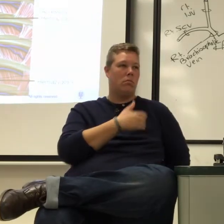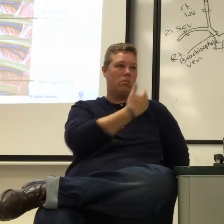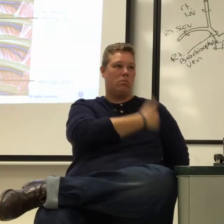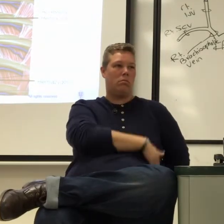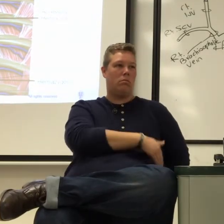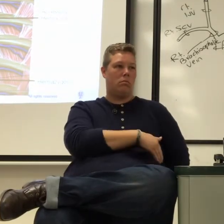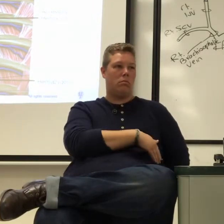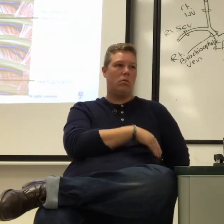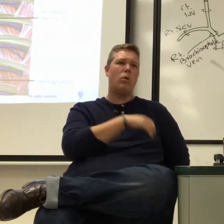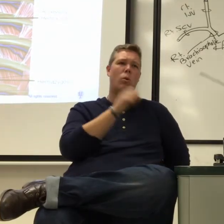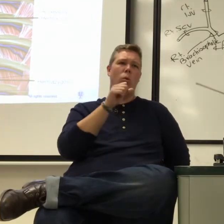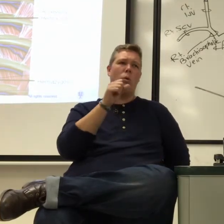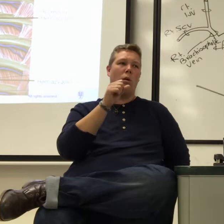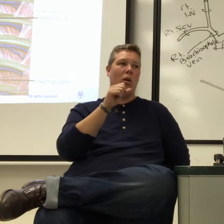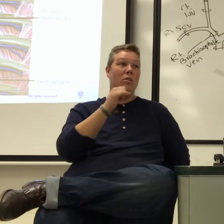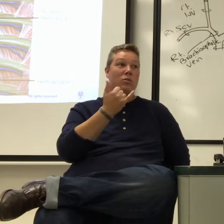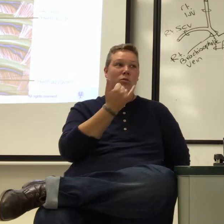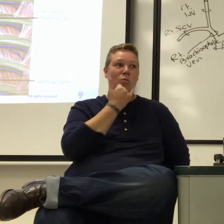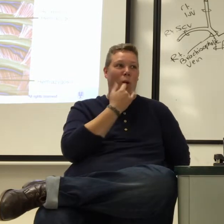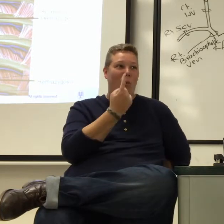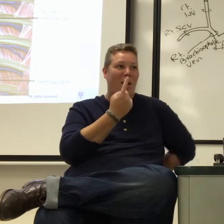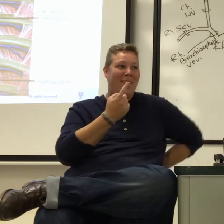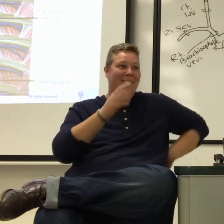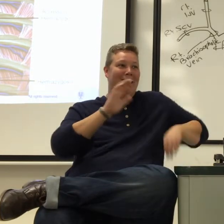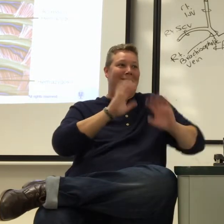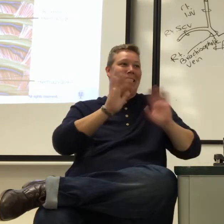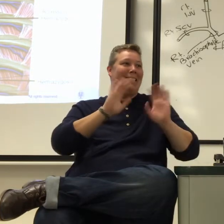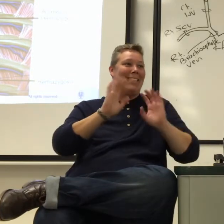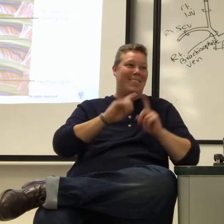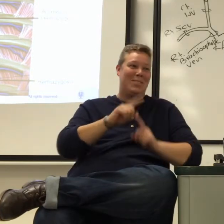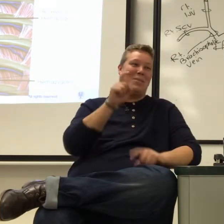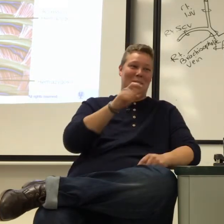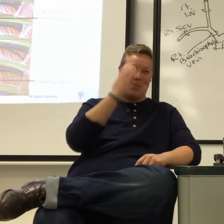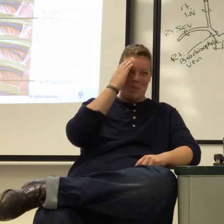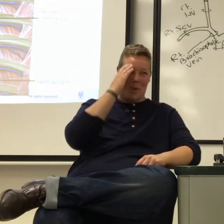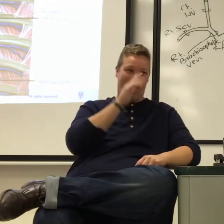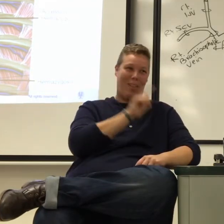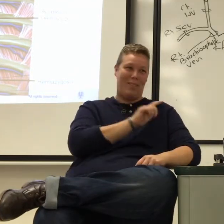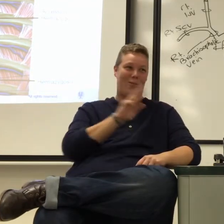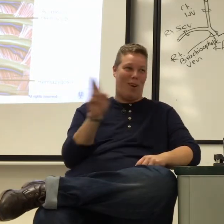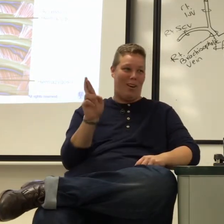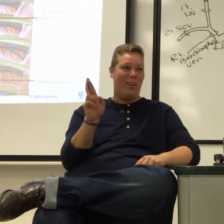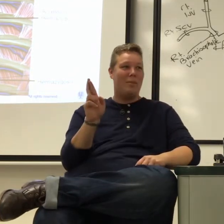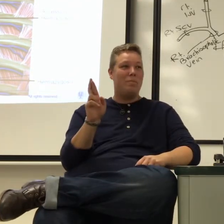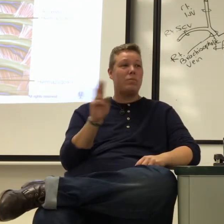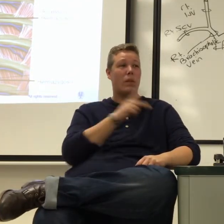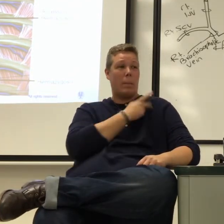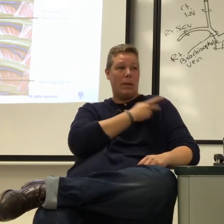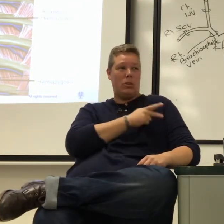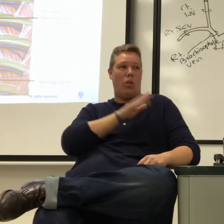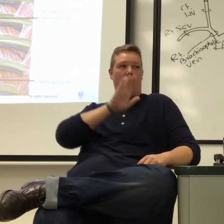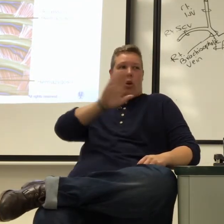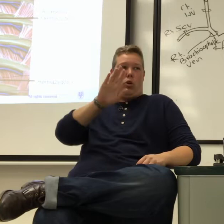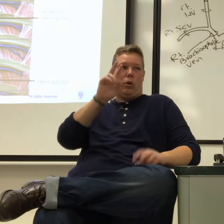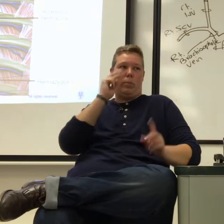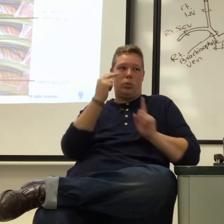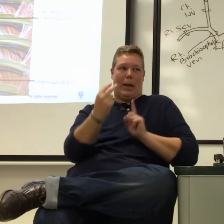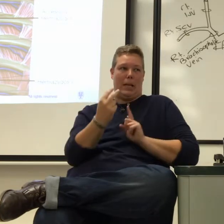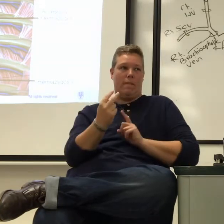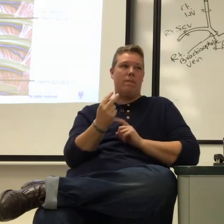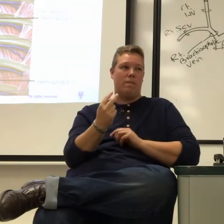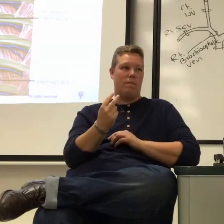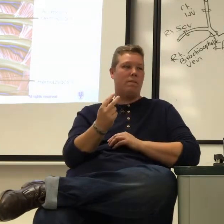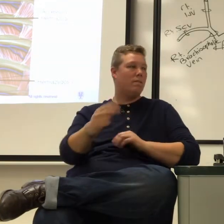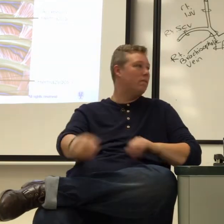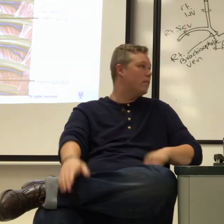this arm off. Yeah, it's the wrong arm. Left and right, always the patient's perspective.